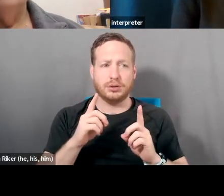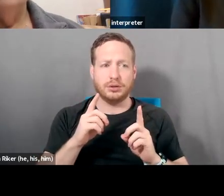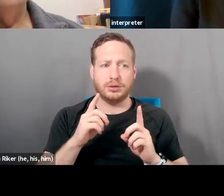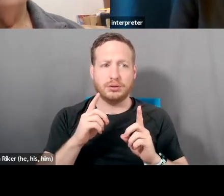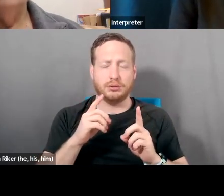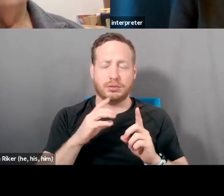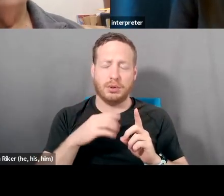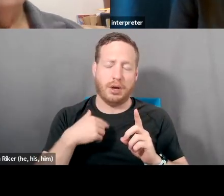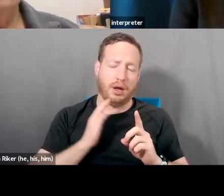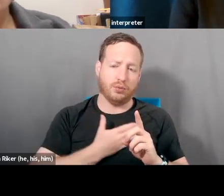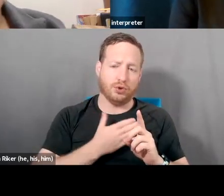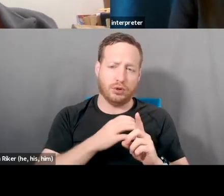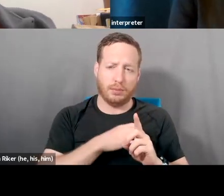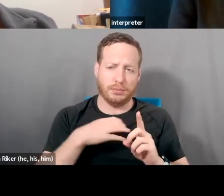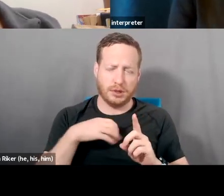example, education.